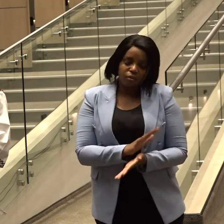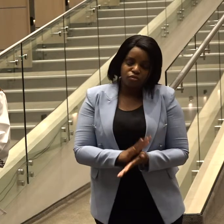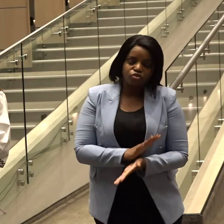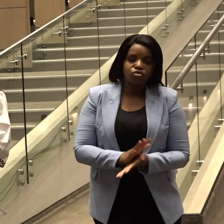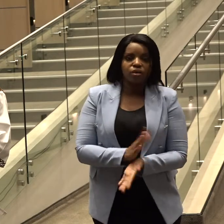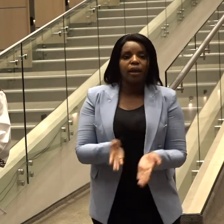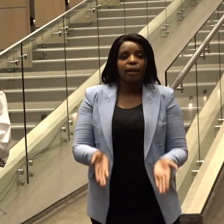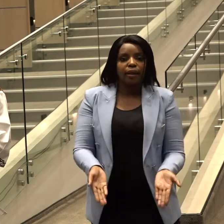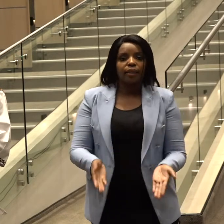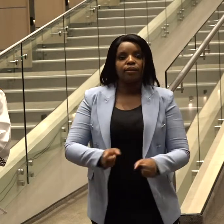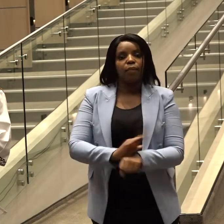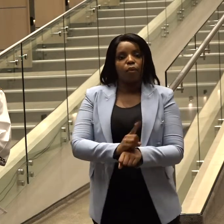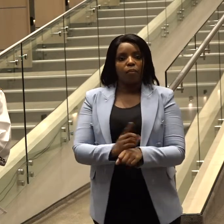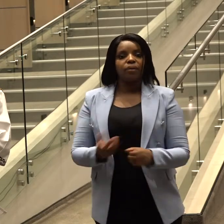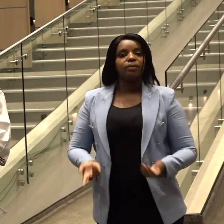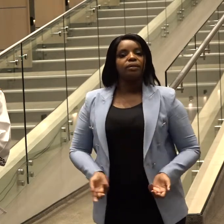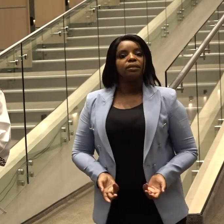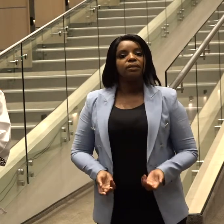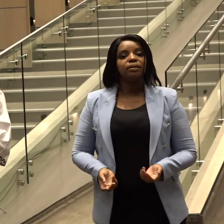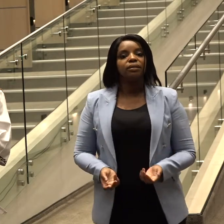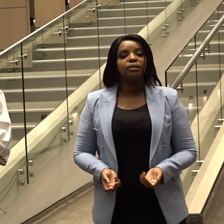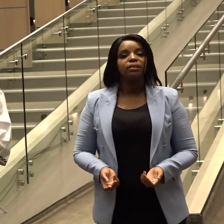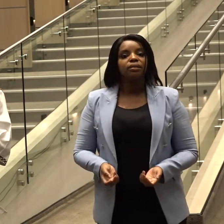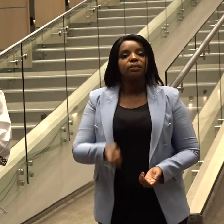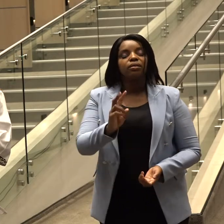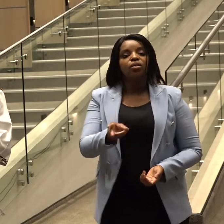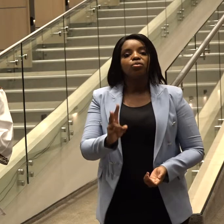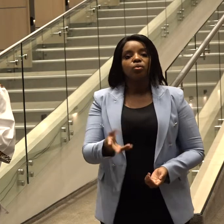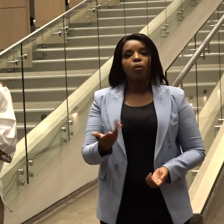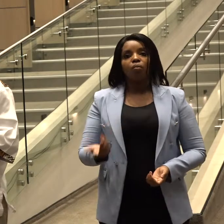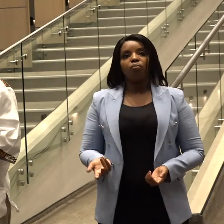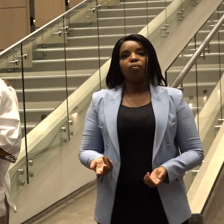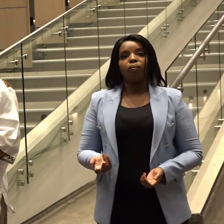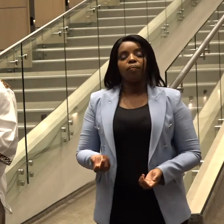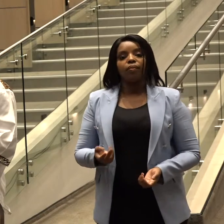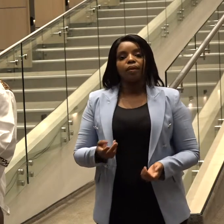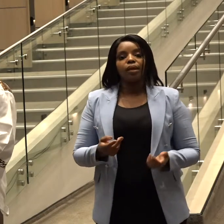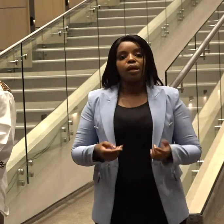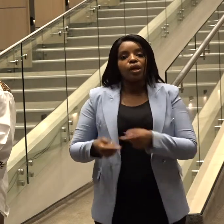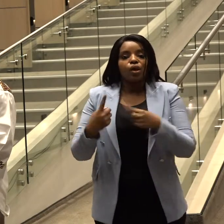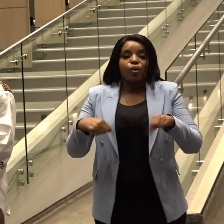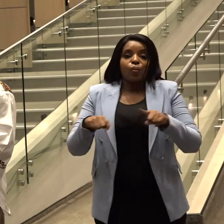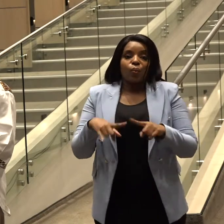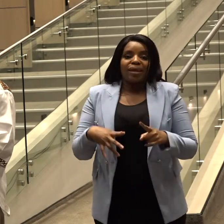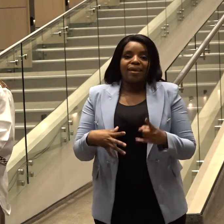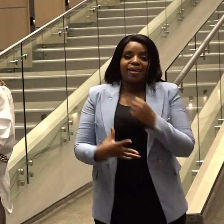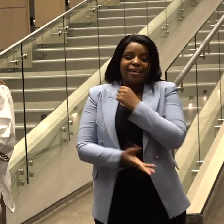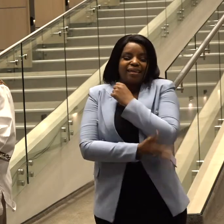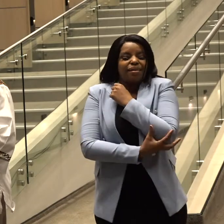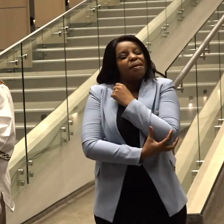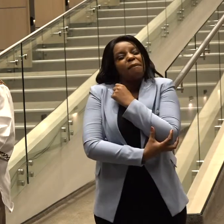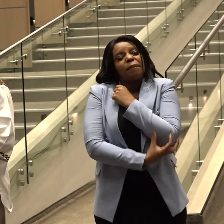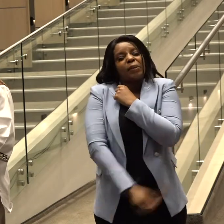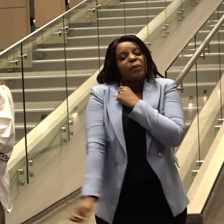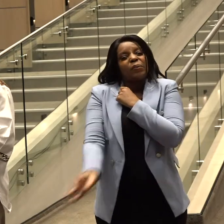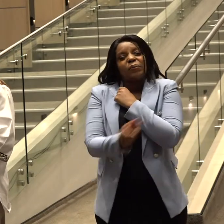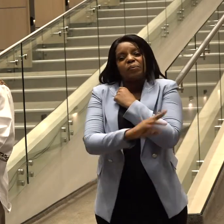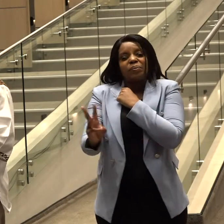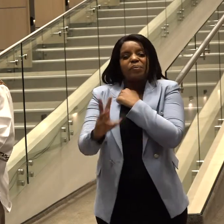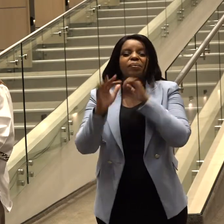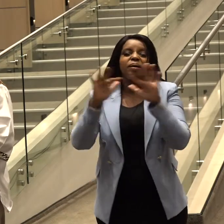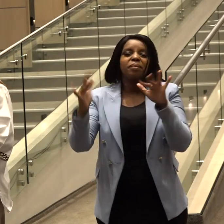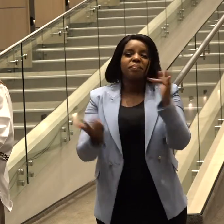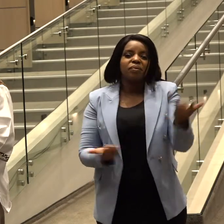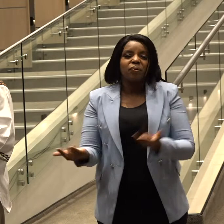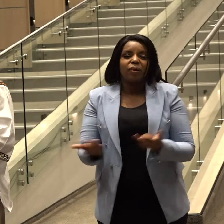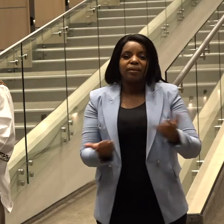moment and as they pull out the poorest the informal Traders they are part of this